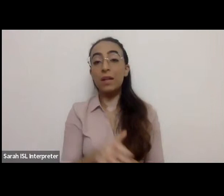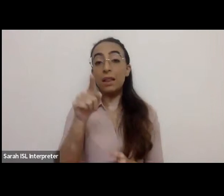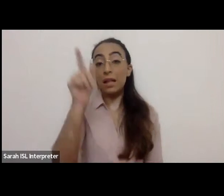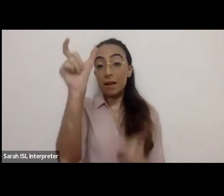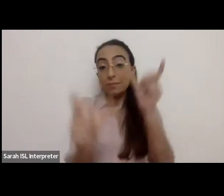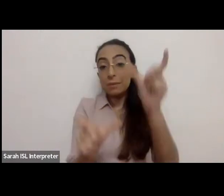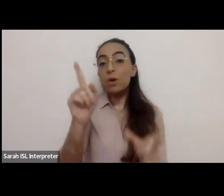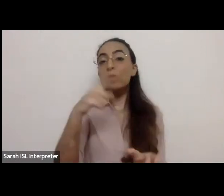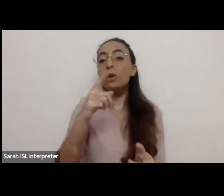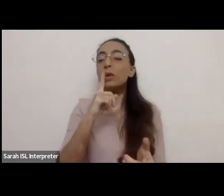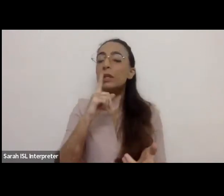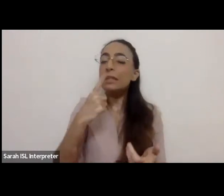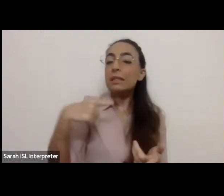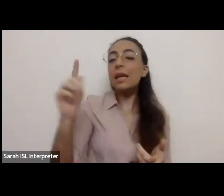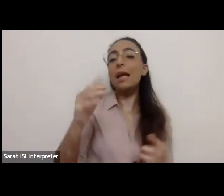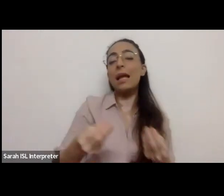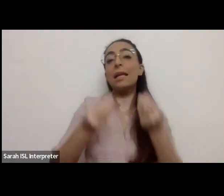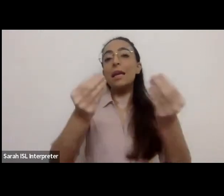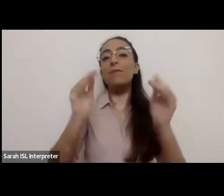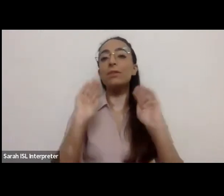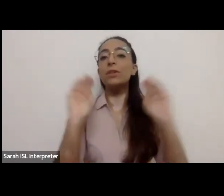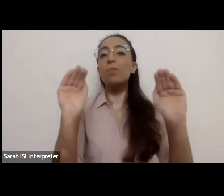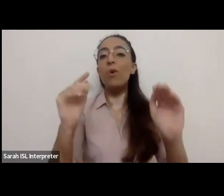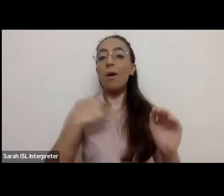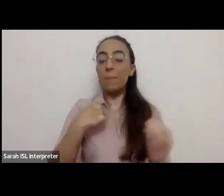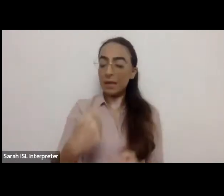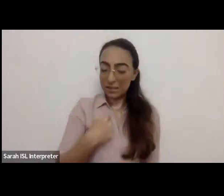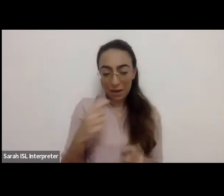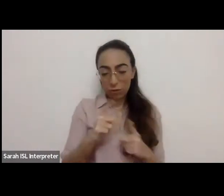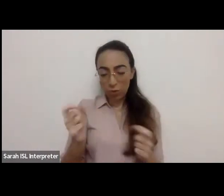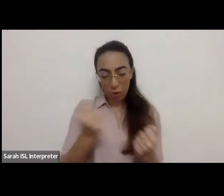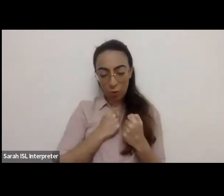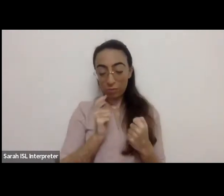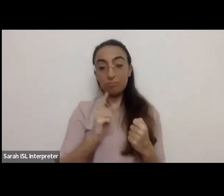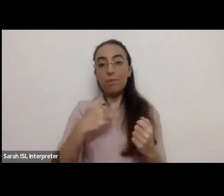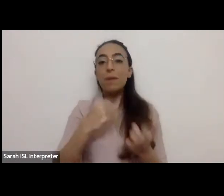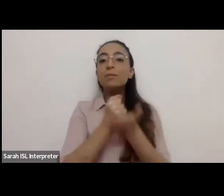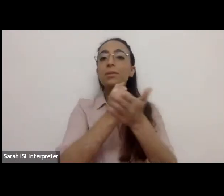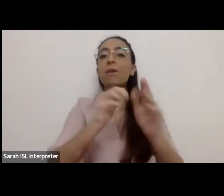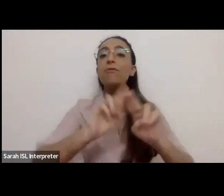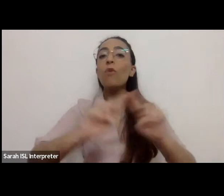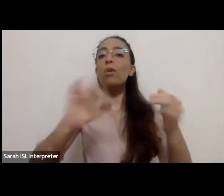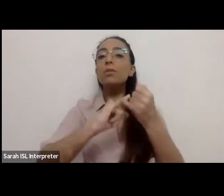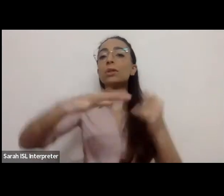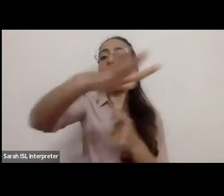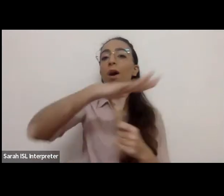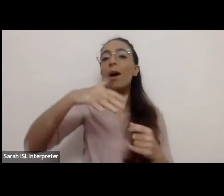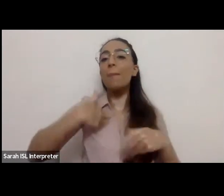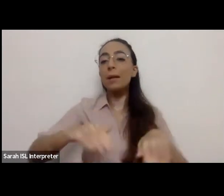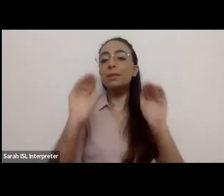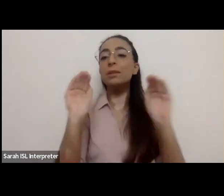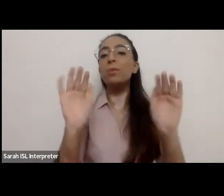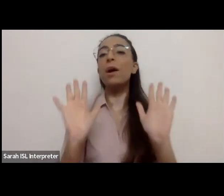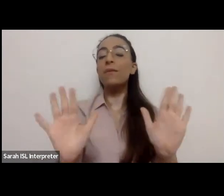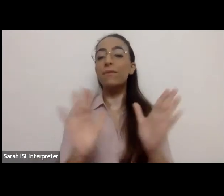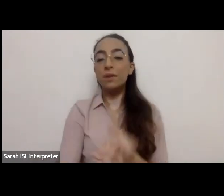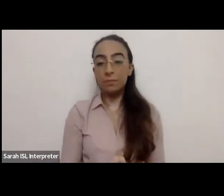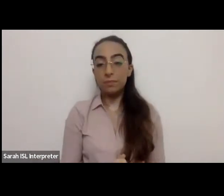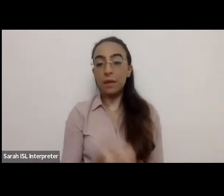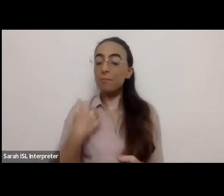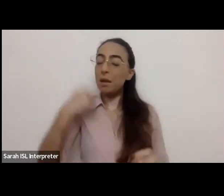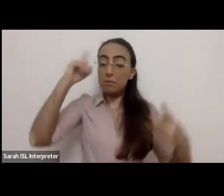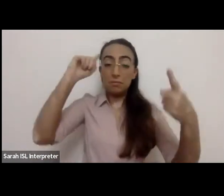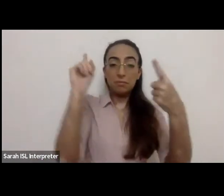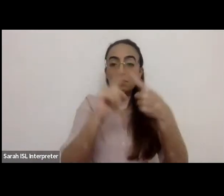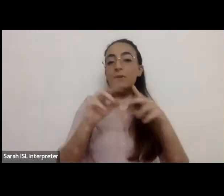you put it, and there is so much to learn from each one of them. I agree with you completely. So with that, friends, we